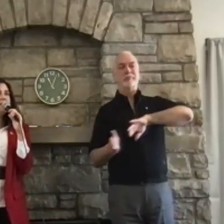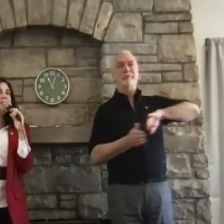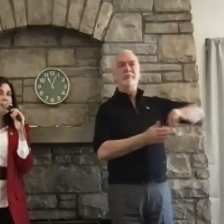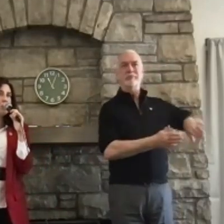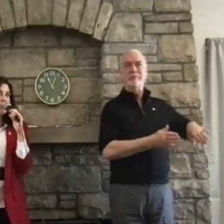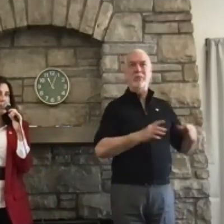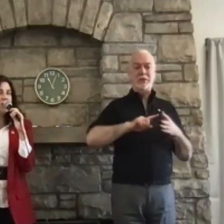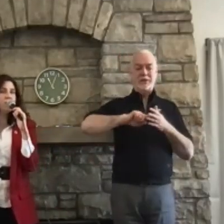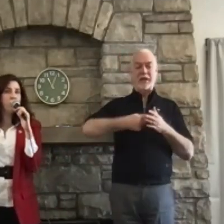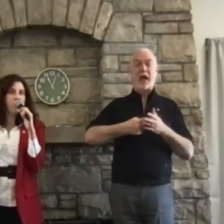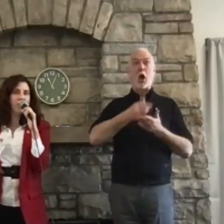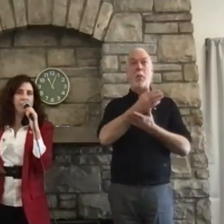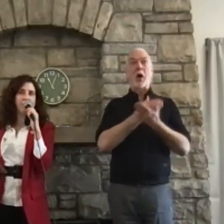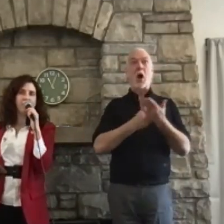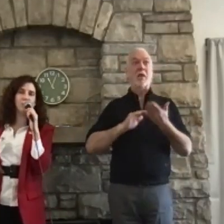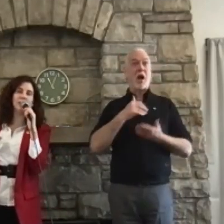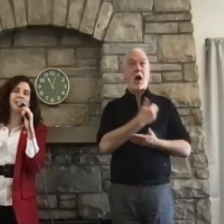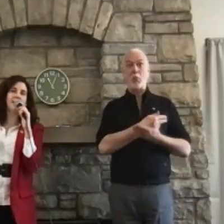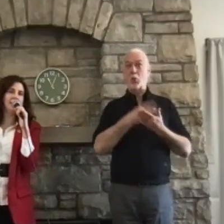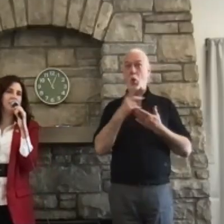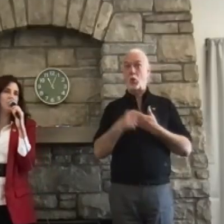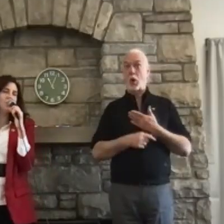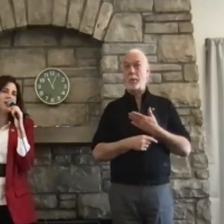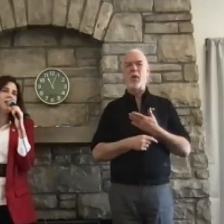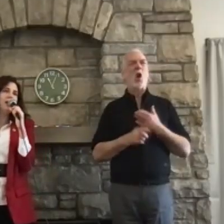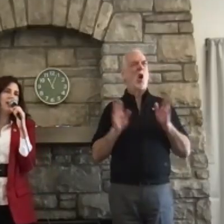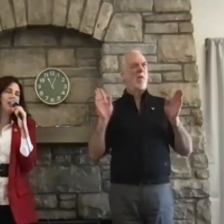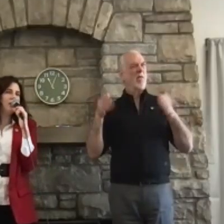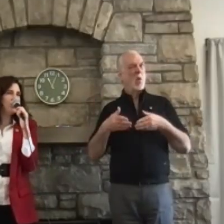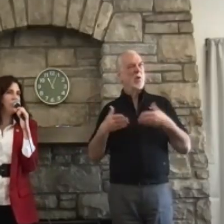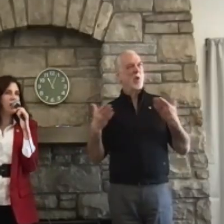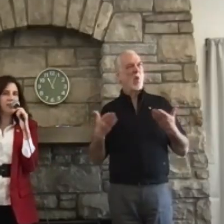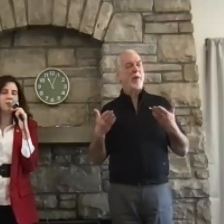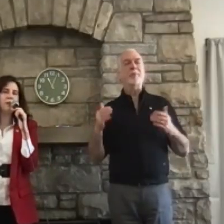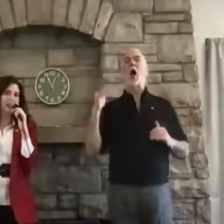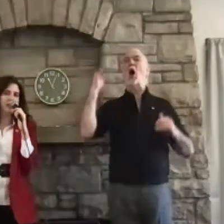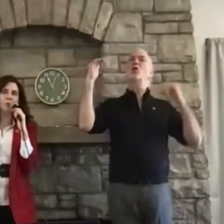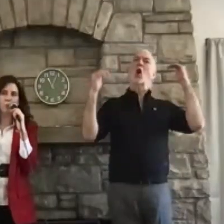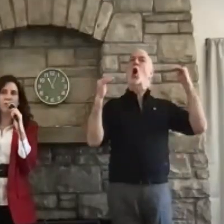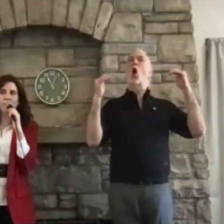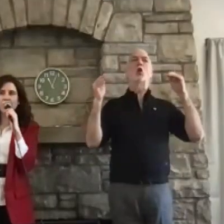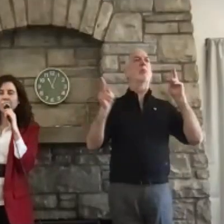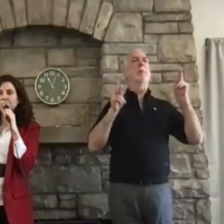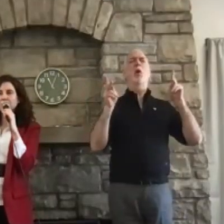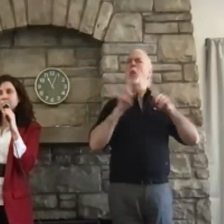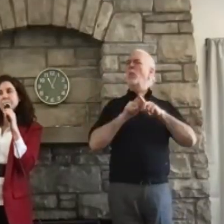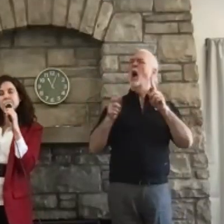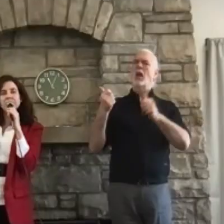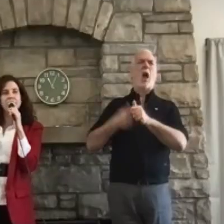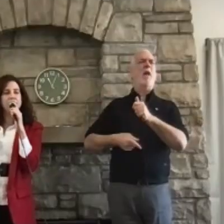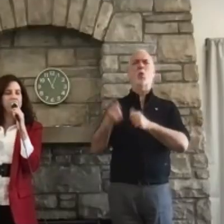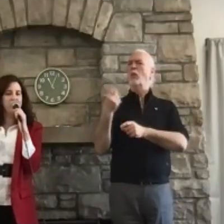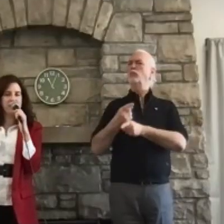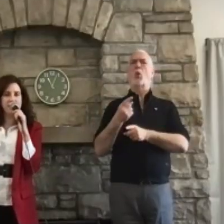the second portion of the program, which again is geared toward an adult audience, but is appropriate for everyone to